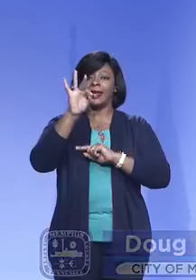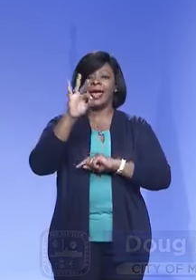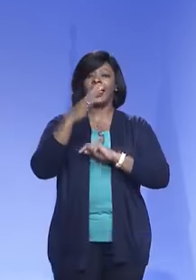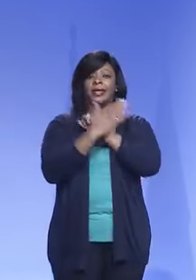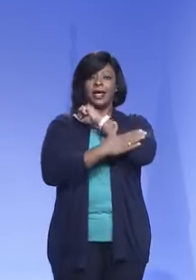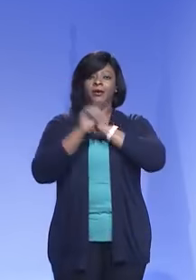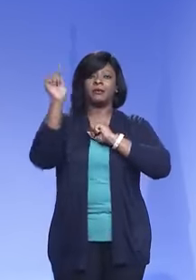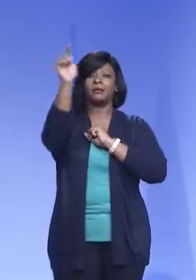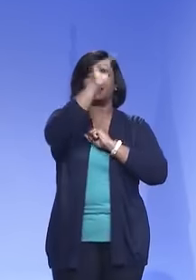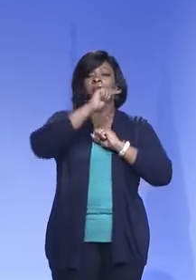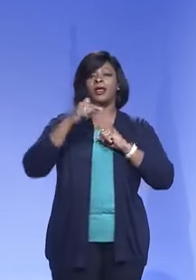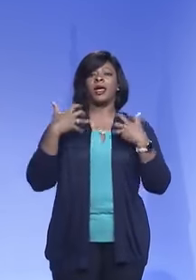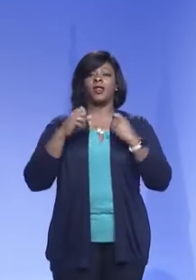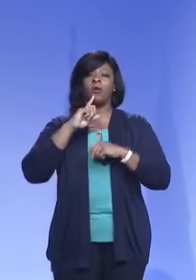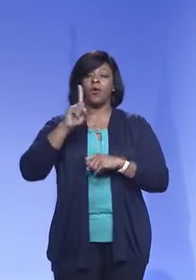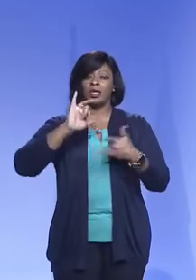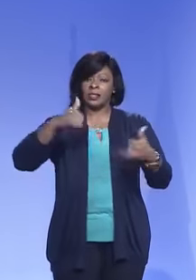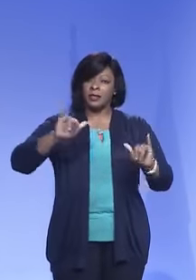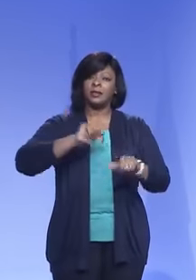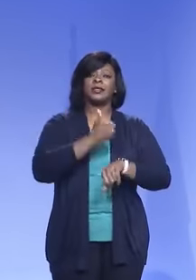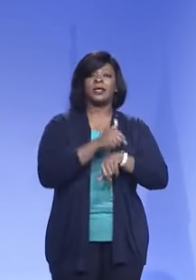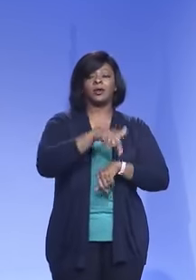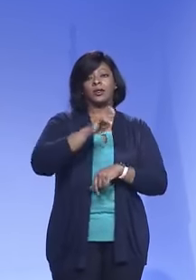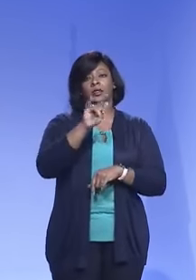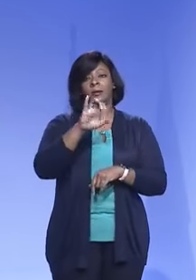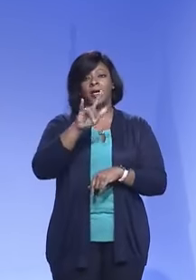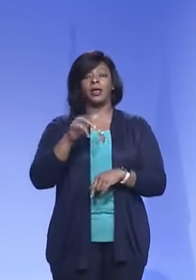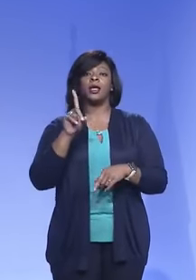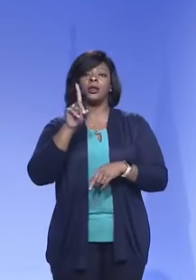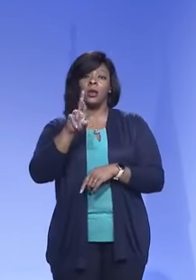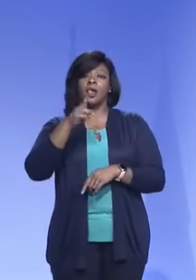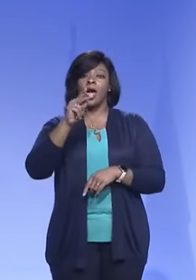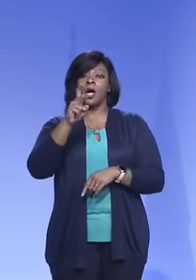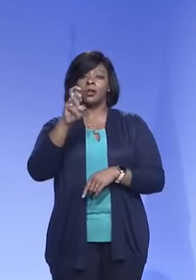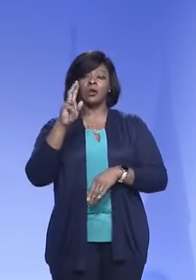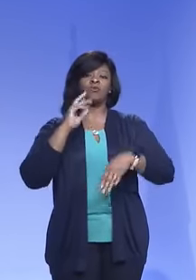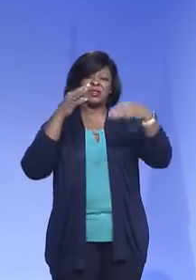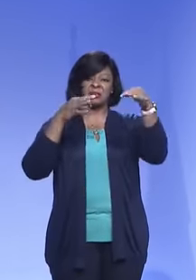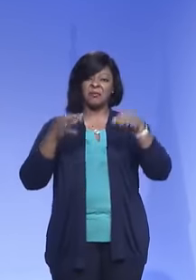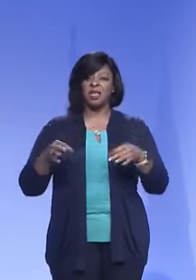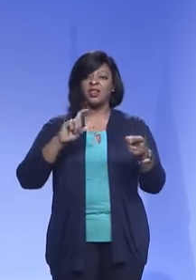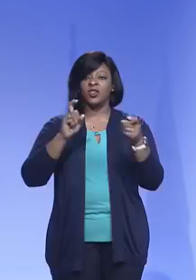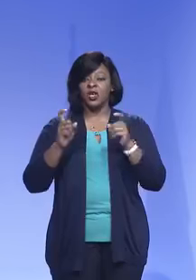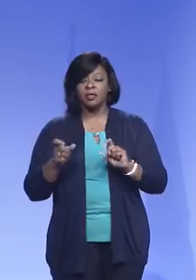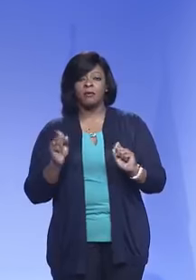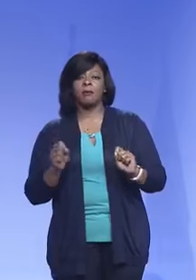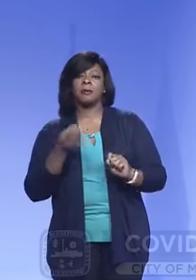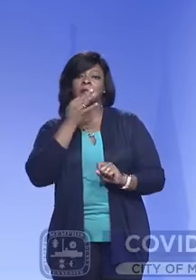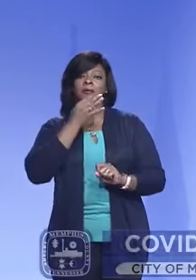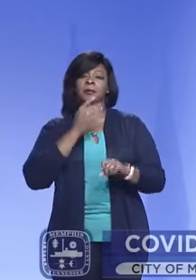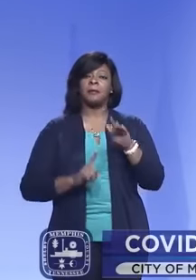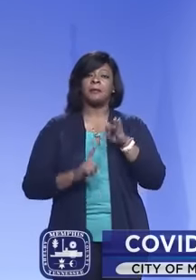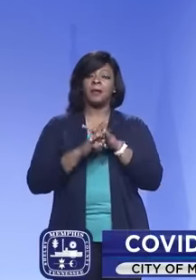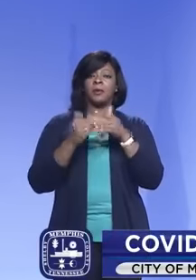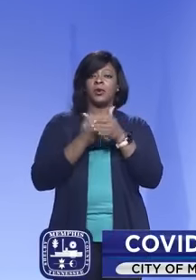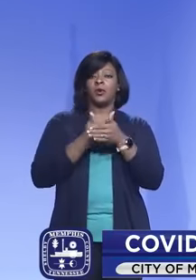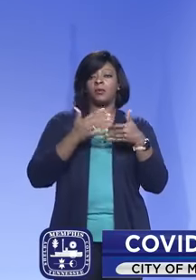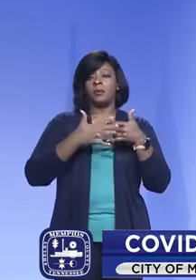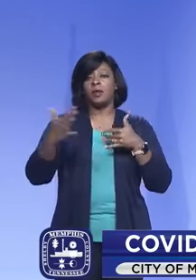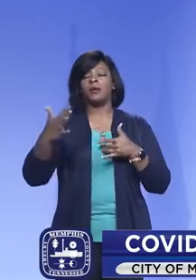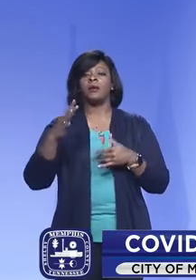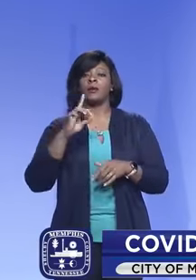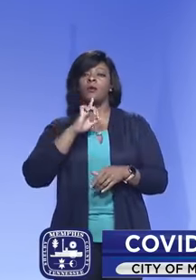that is driven by the health department here in Shelby County, and Dr. Haushalter will talk to you about some of the changes that may be coming forth in a new health